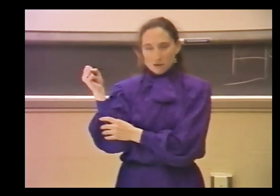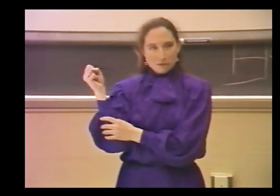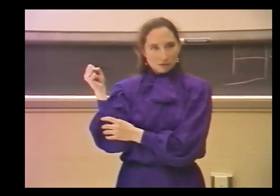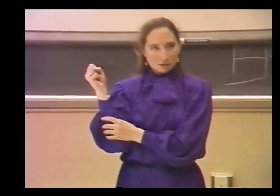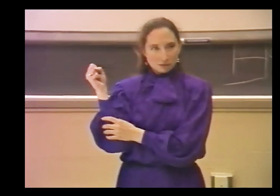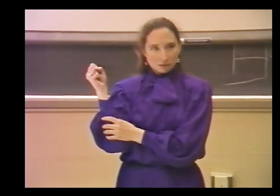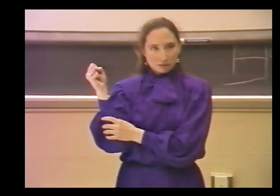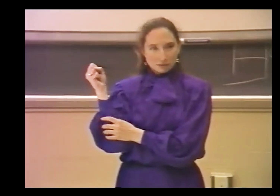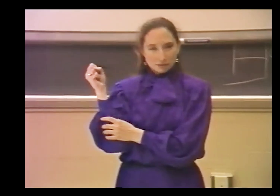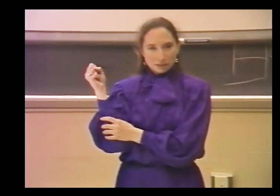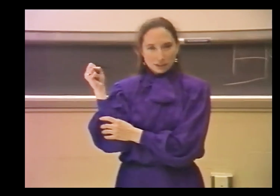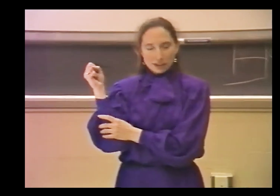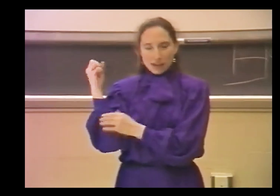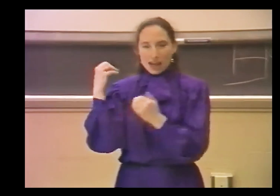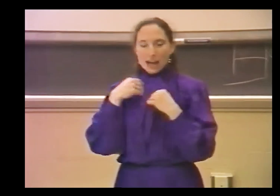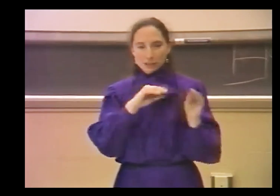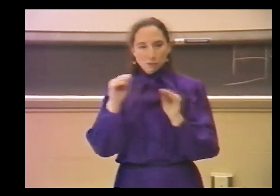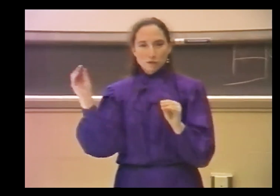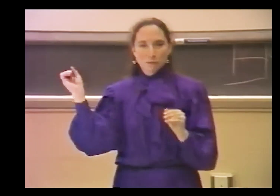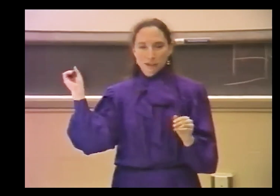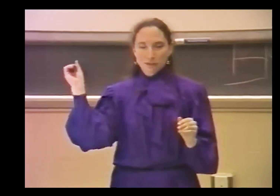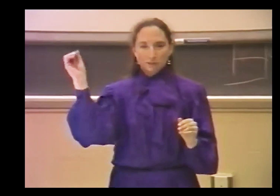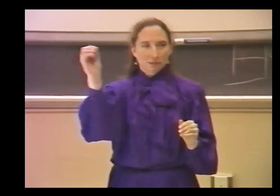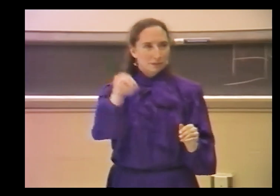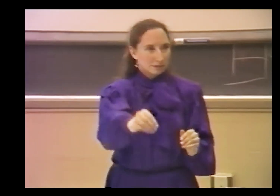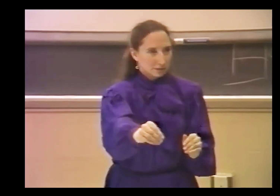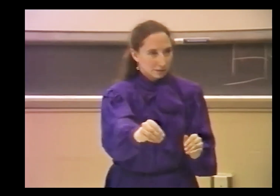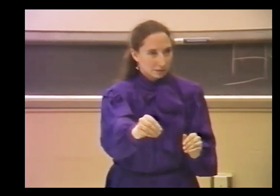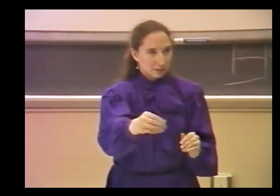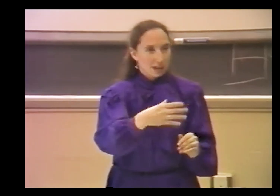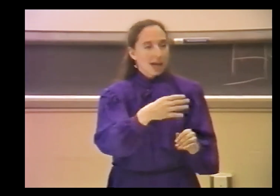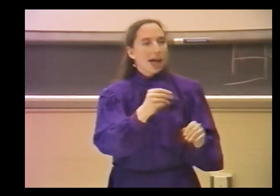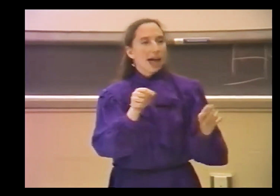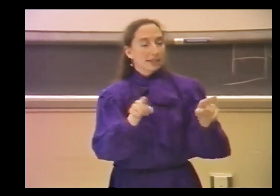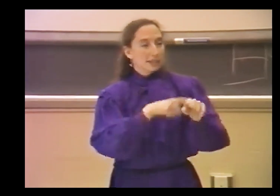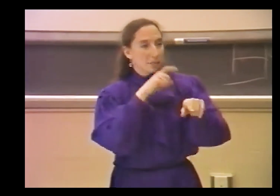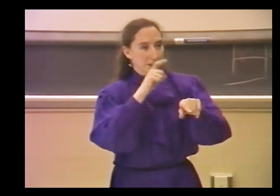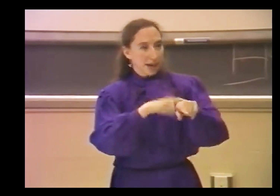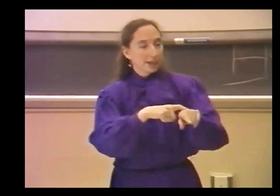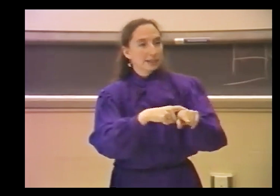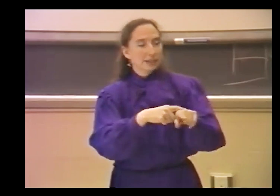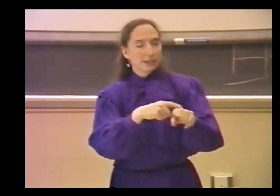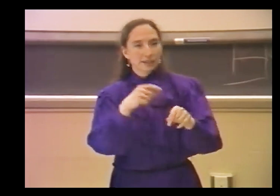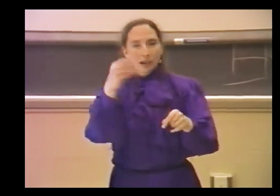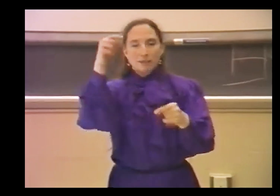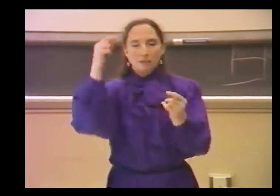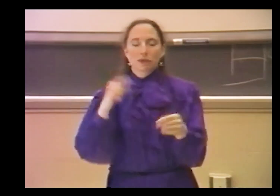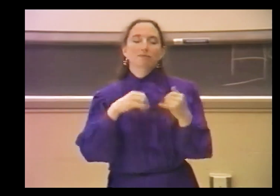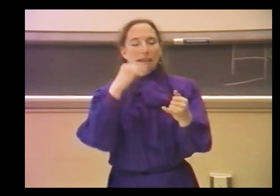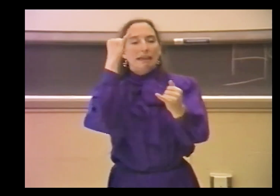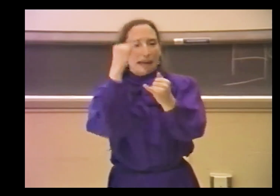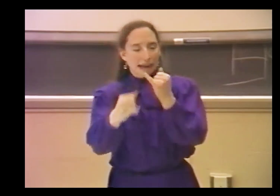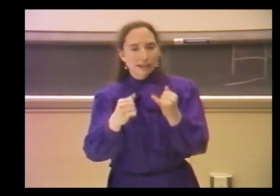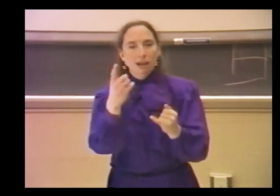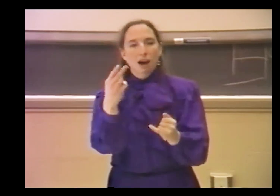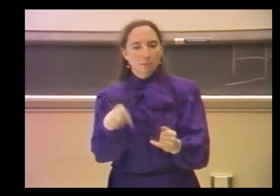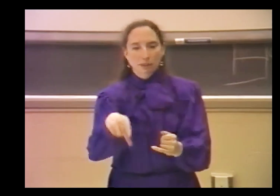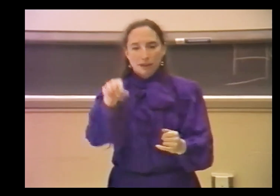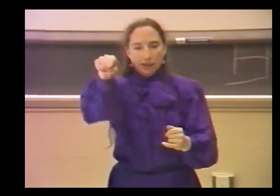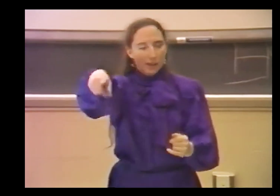here, has a movement, and simultaneously, or ends up